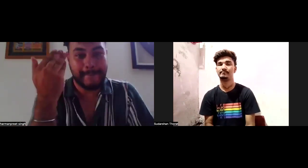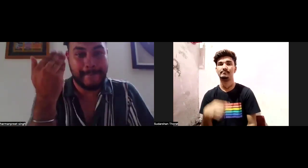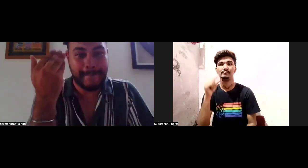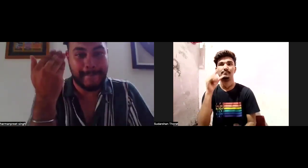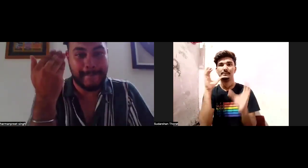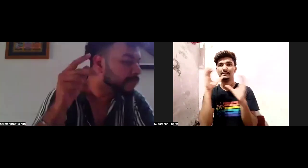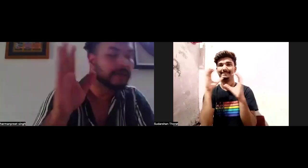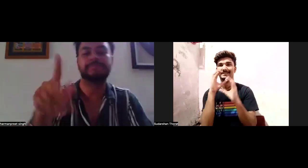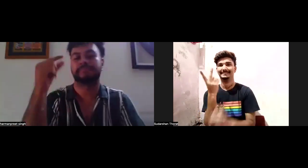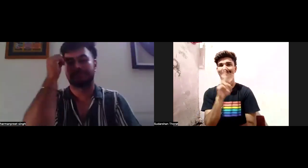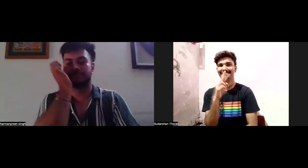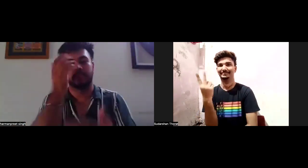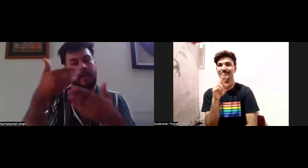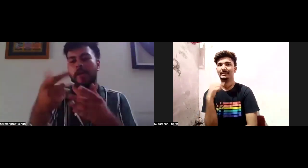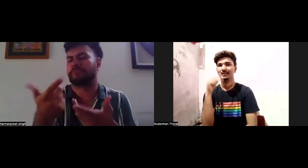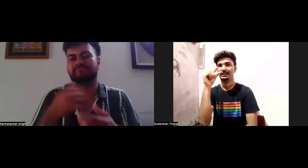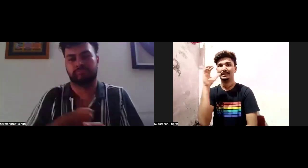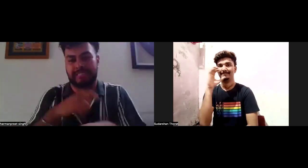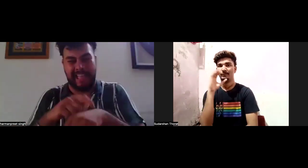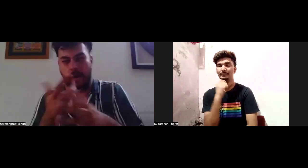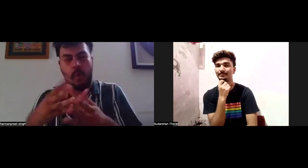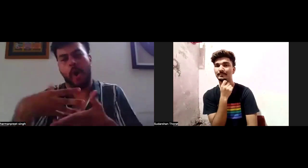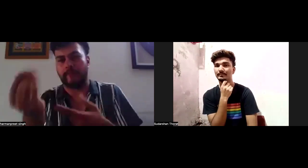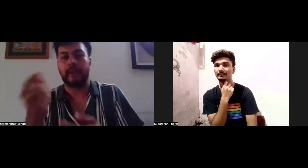Okay, then Charu says that perhaps